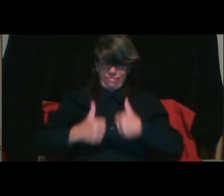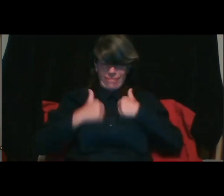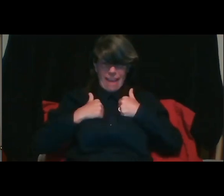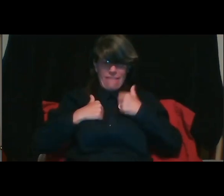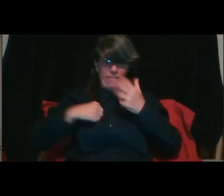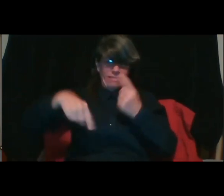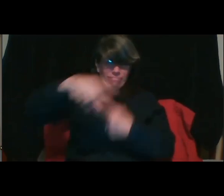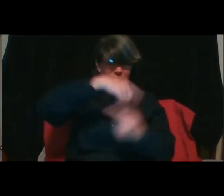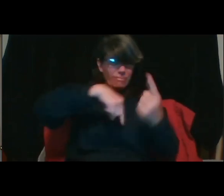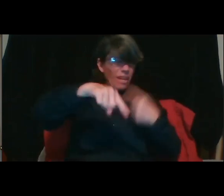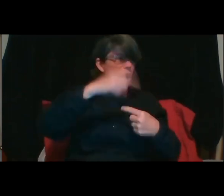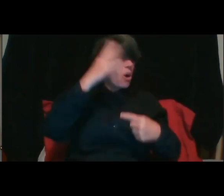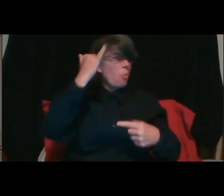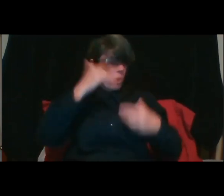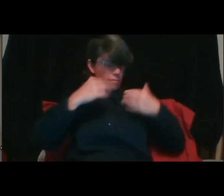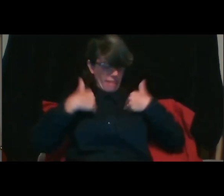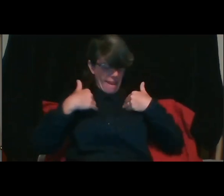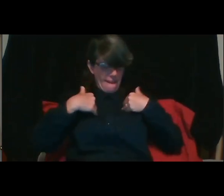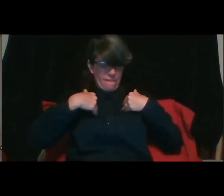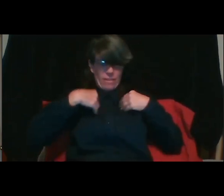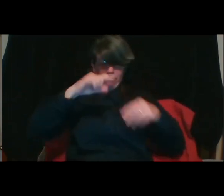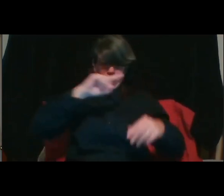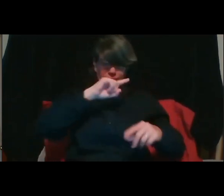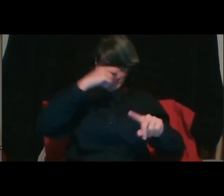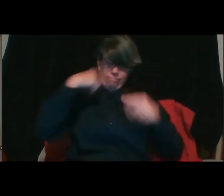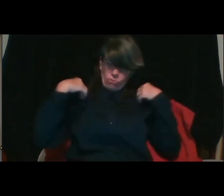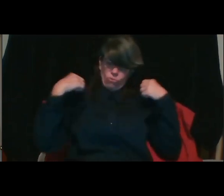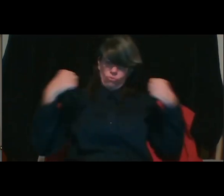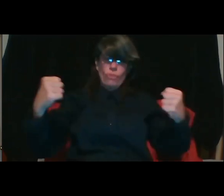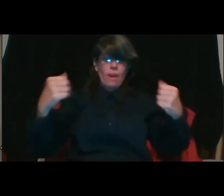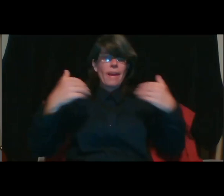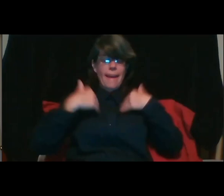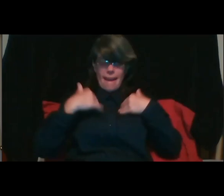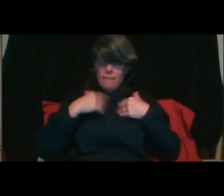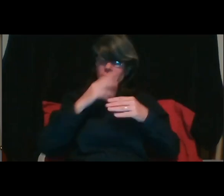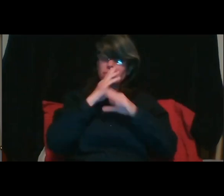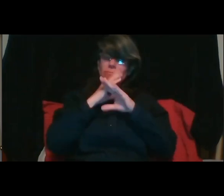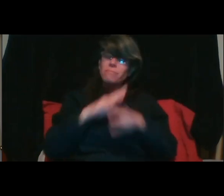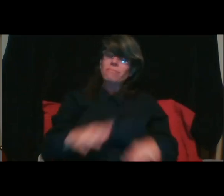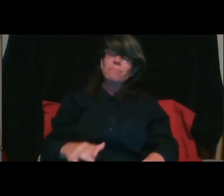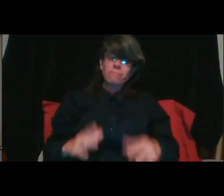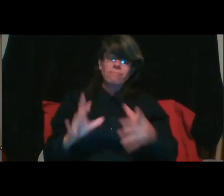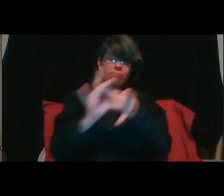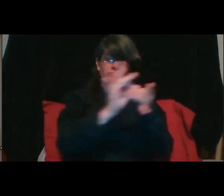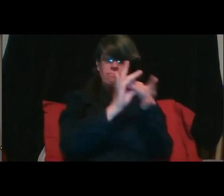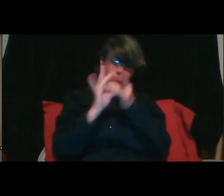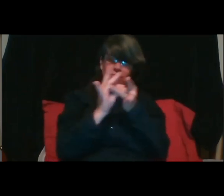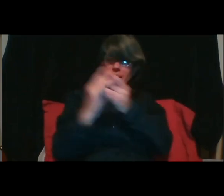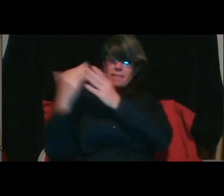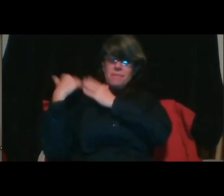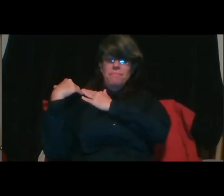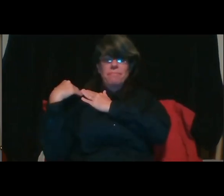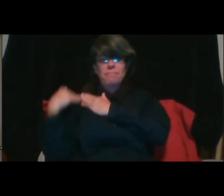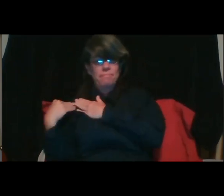we carry, what strength we have to hold with gentle silence these collective burdens of eternal moments.